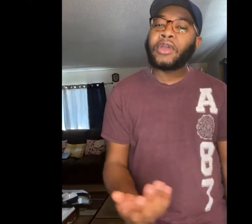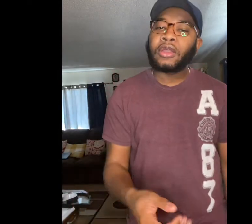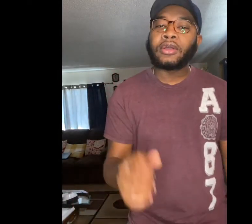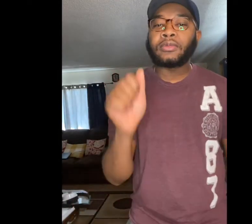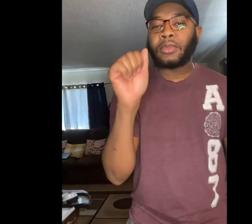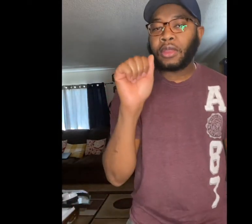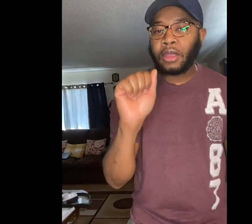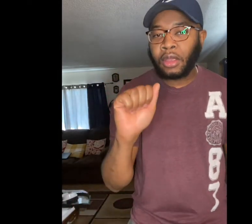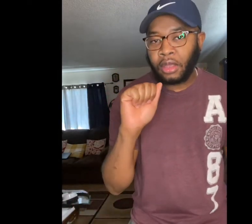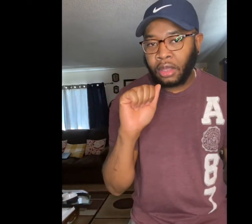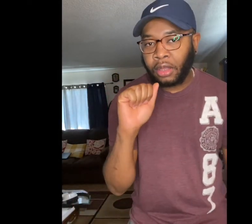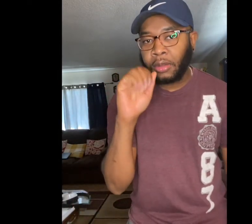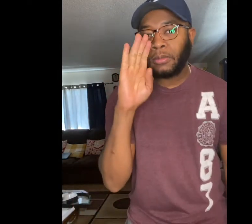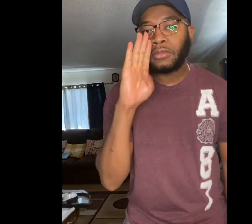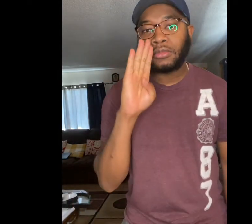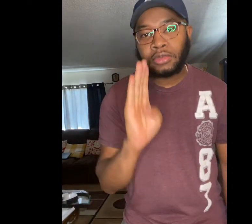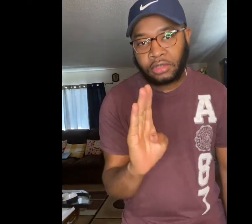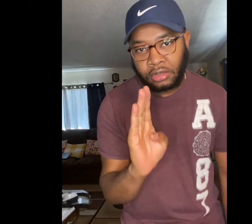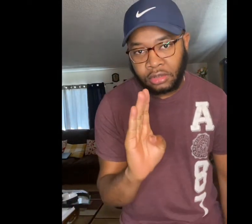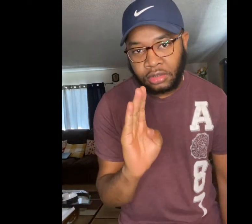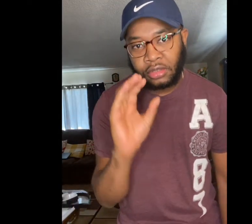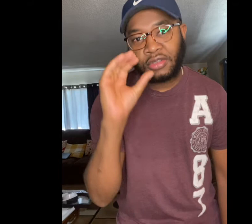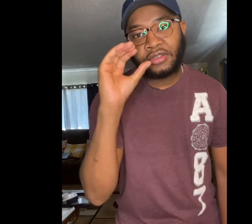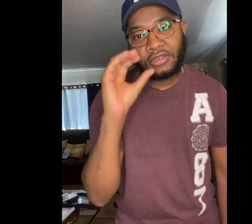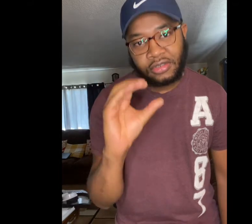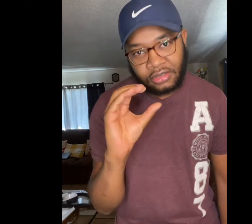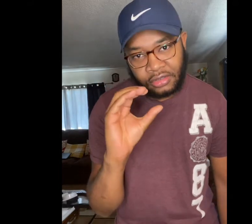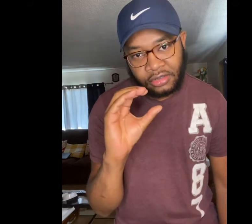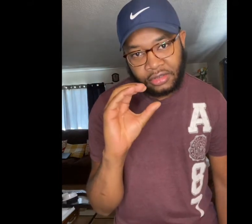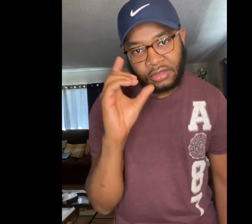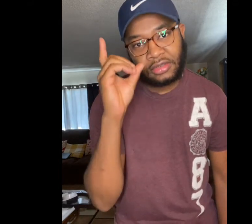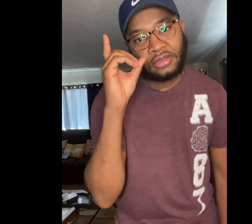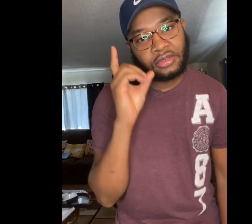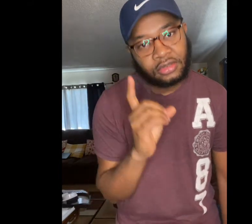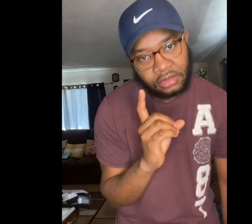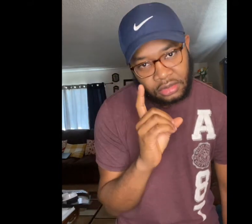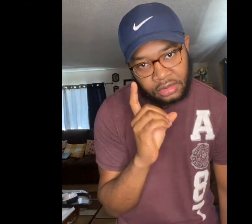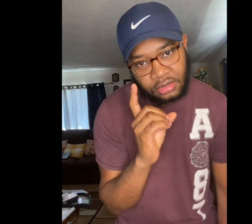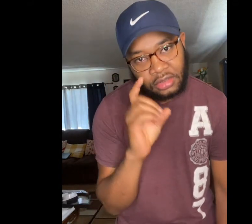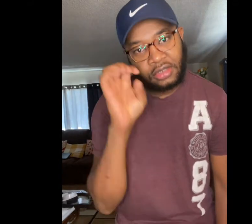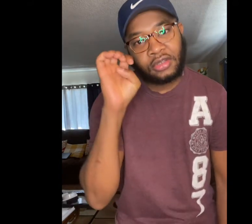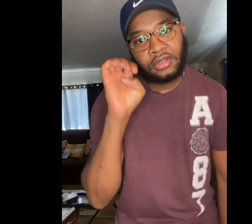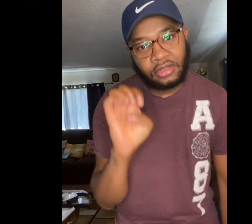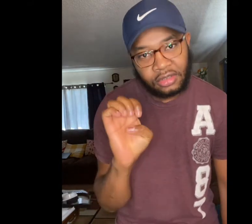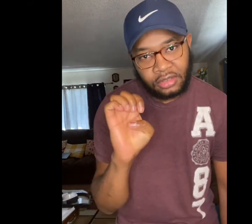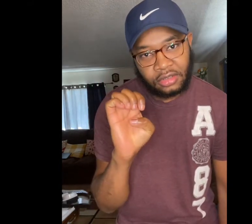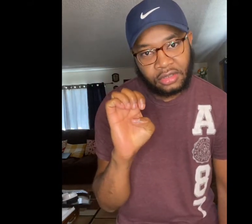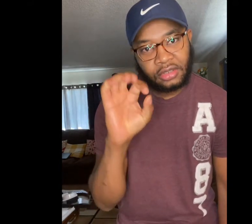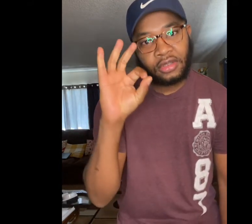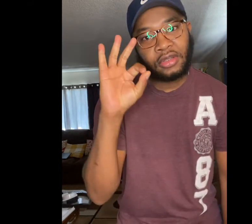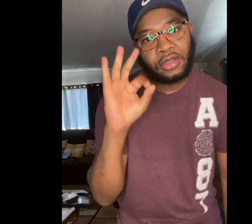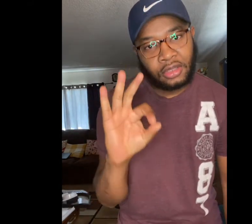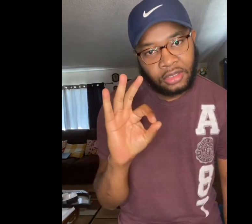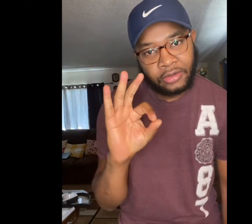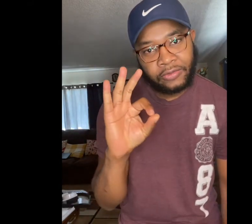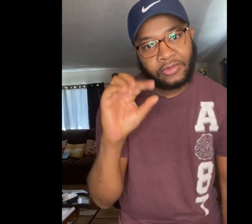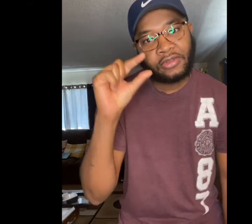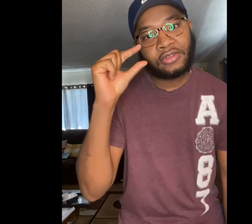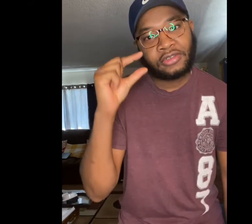go A, B, C, D, E, F,